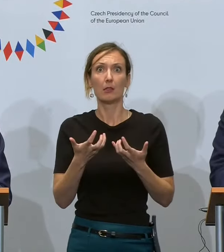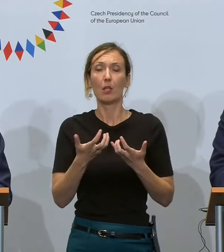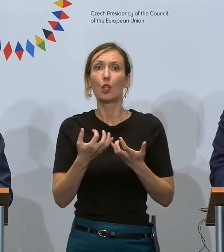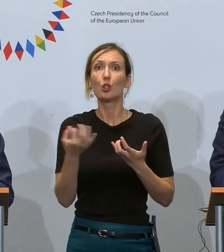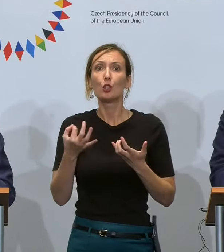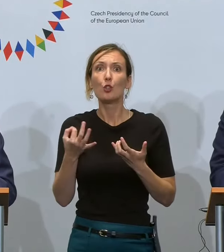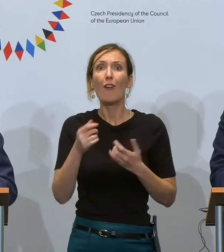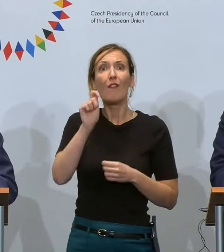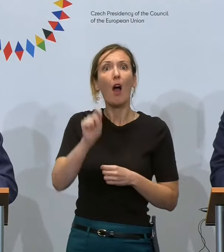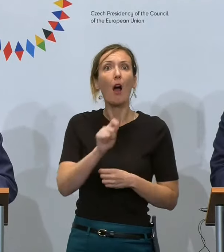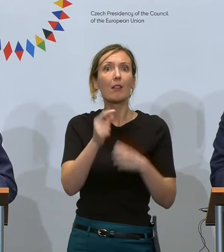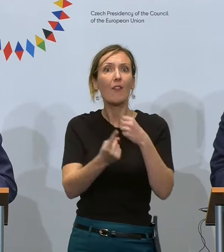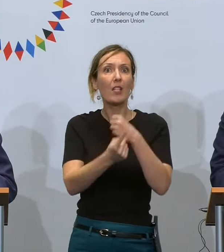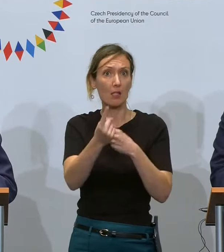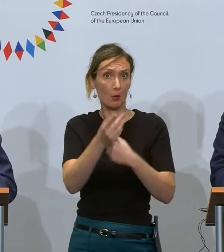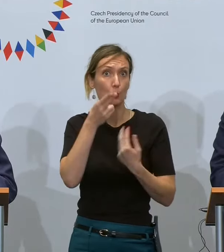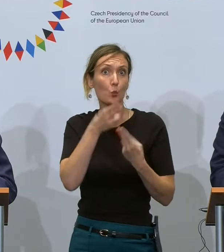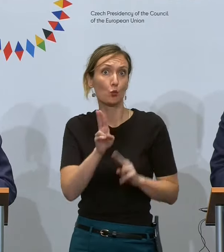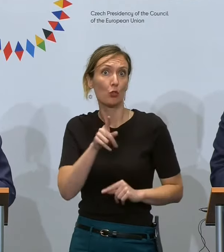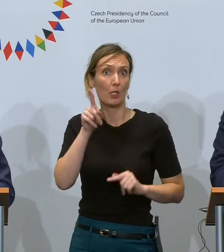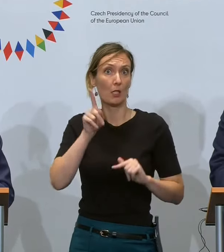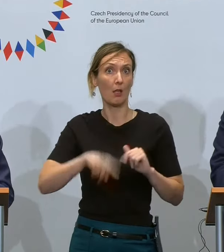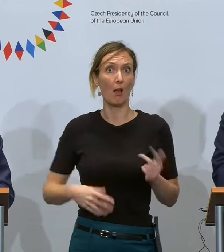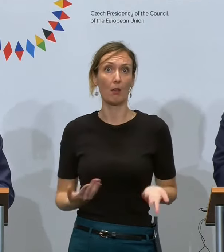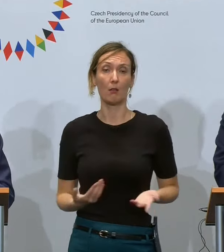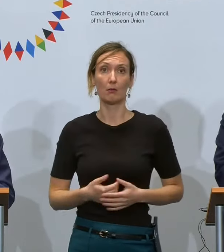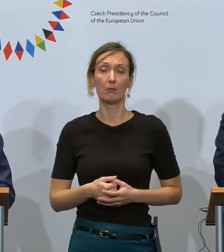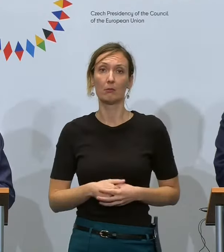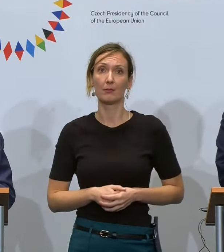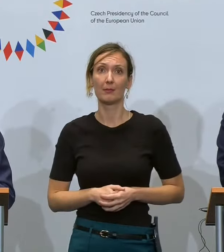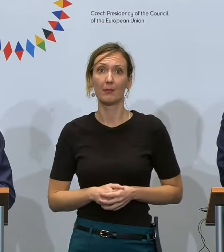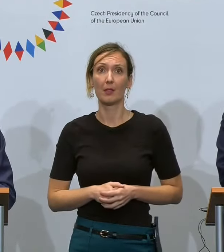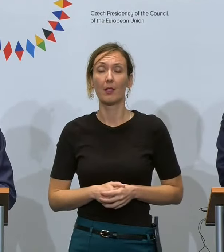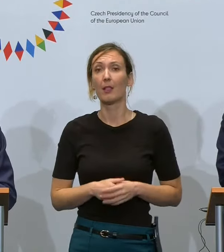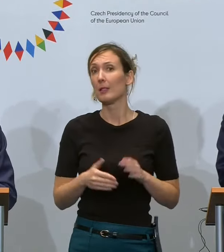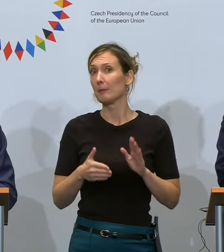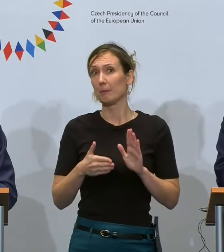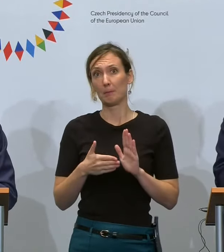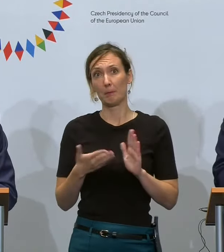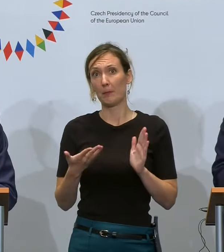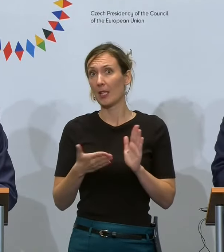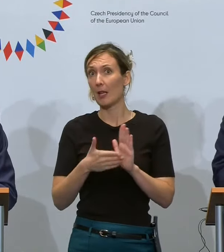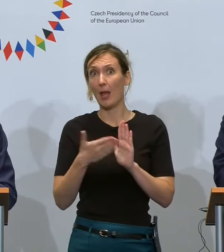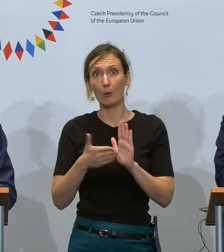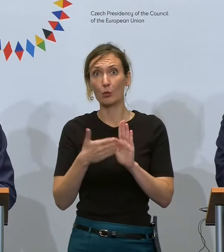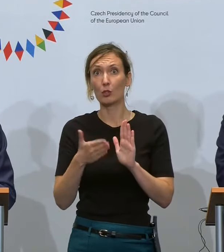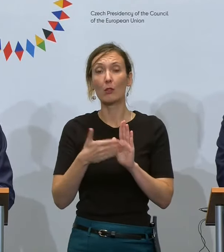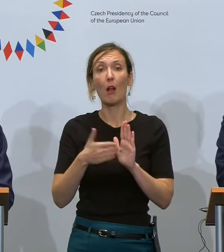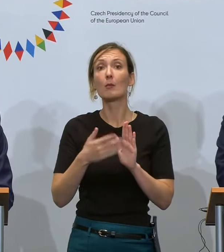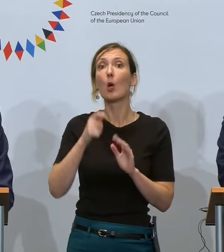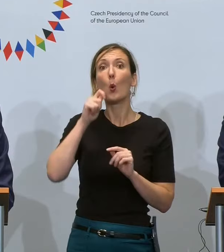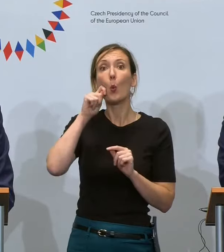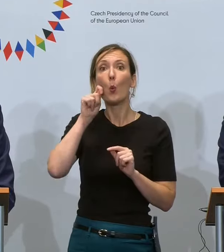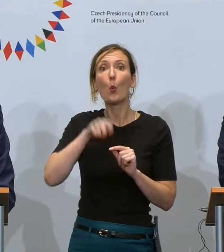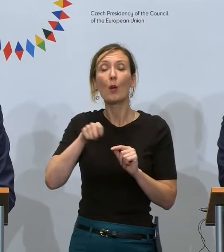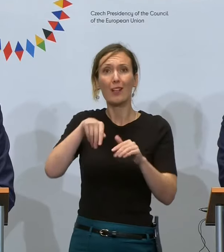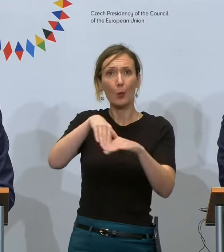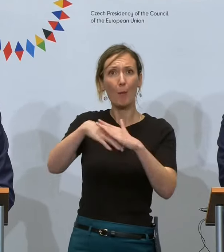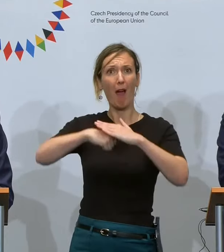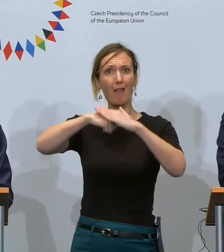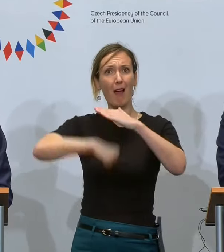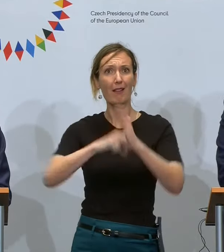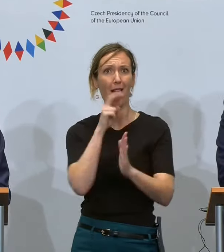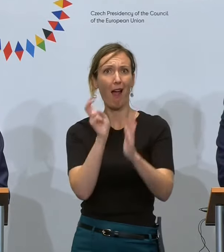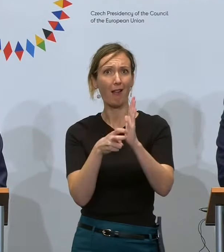could have if Russia continues gambling around the Ukrainian nuclear power